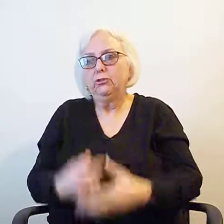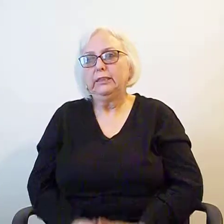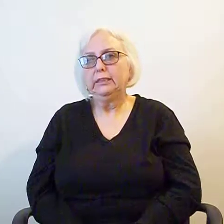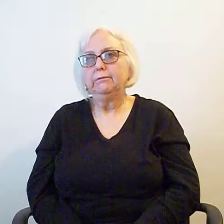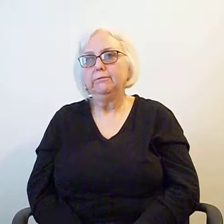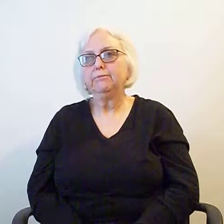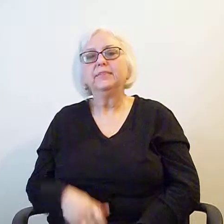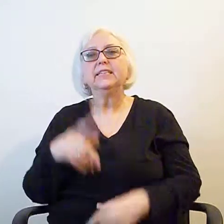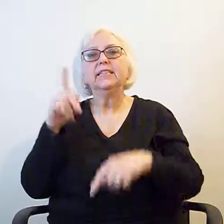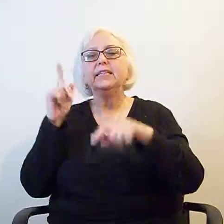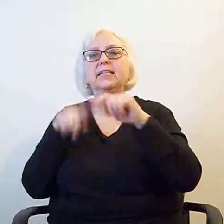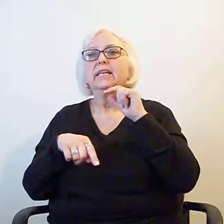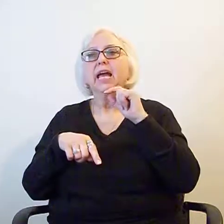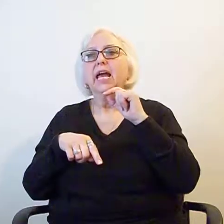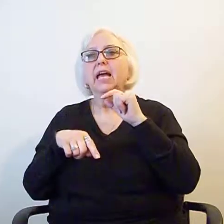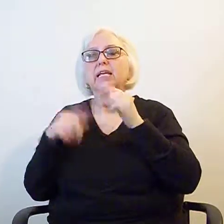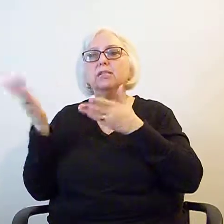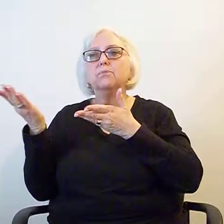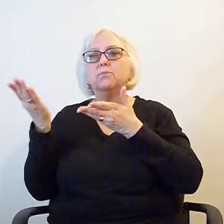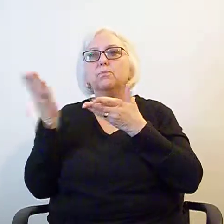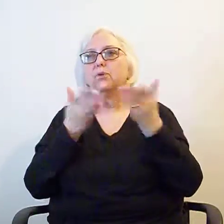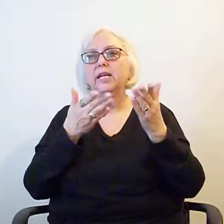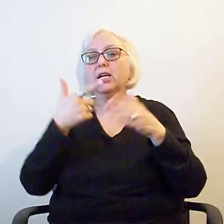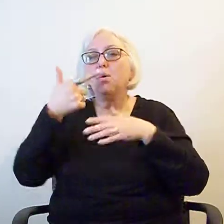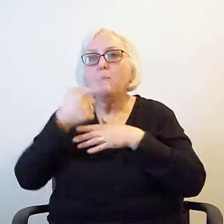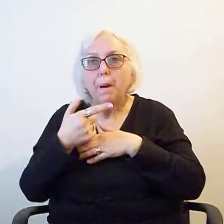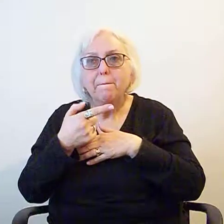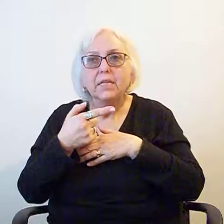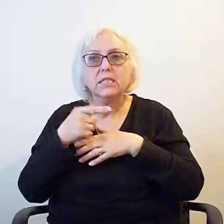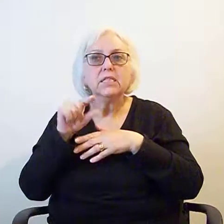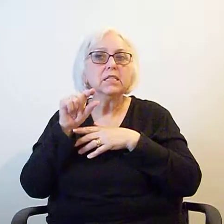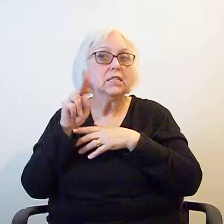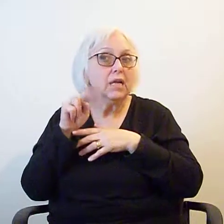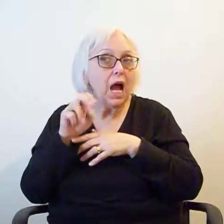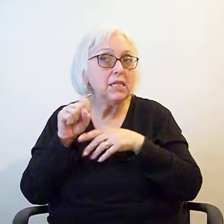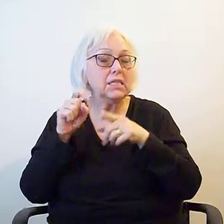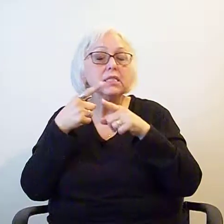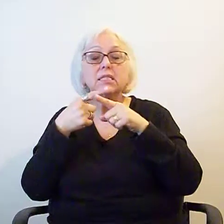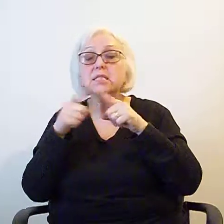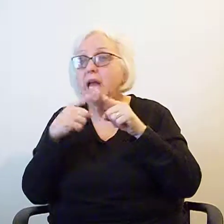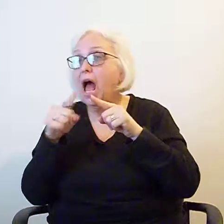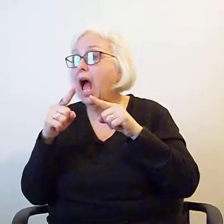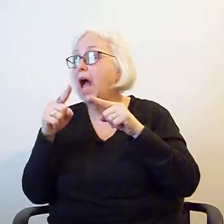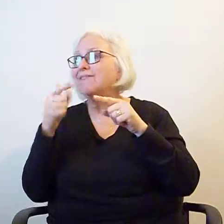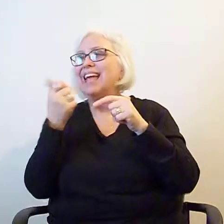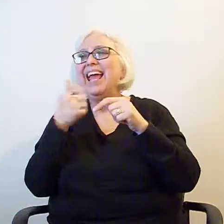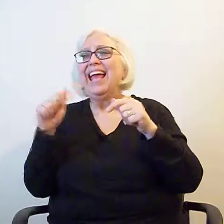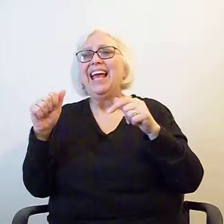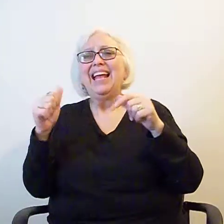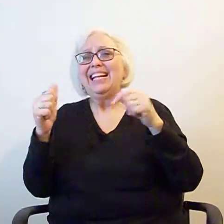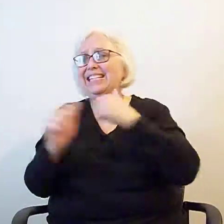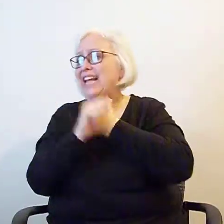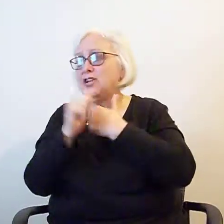You cannot bring any weapons, guns, knives, or anything dangerous